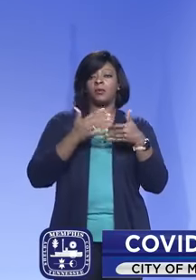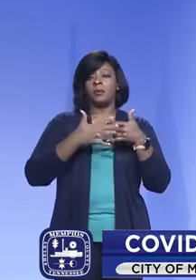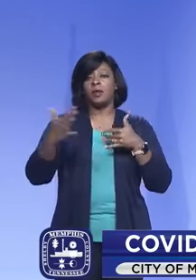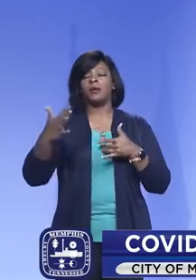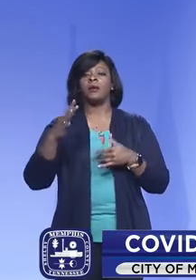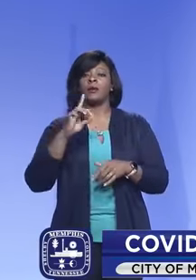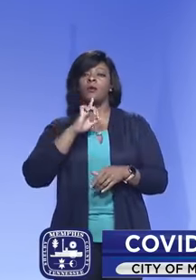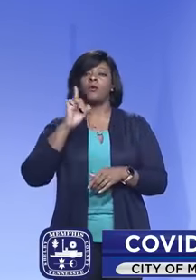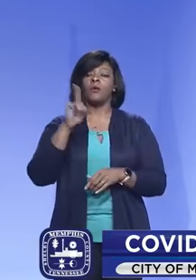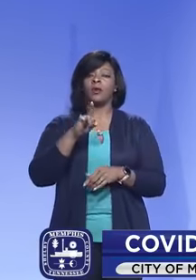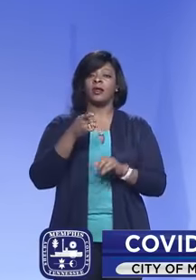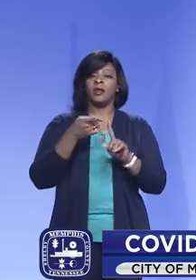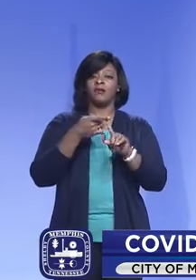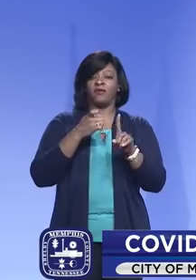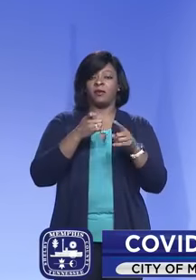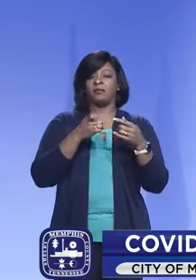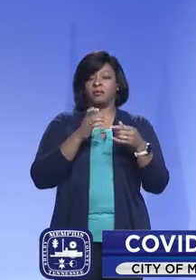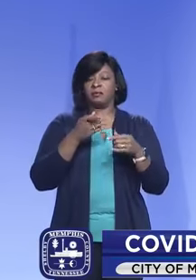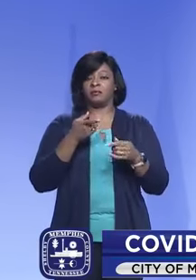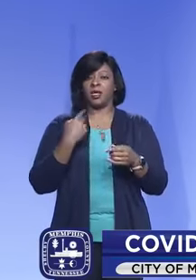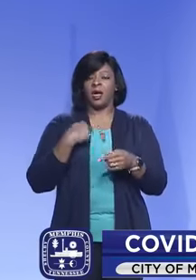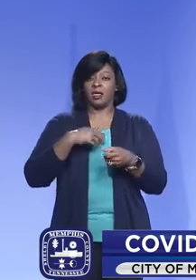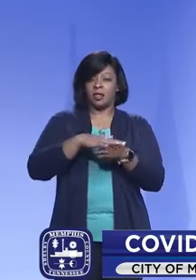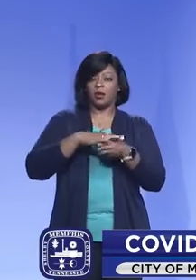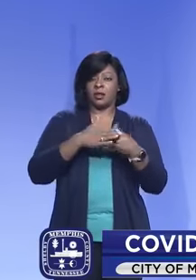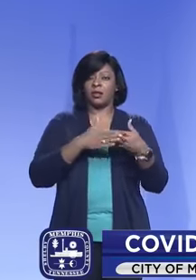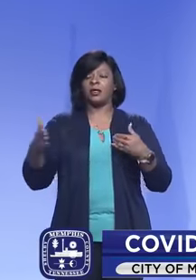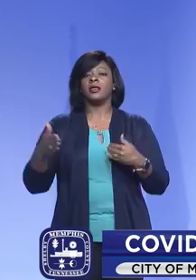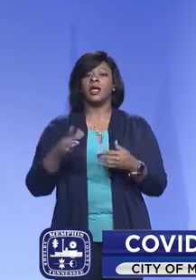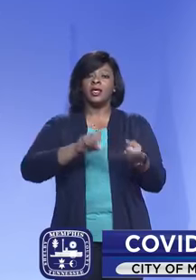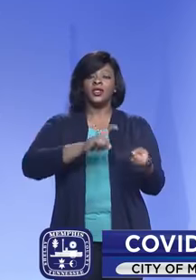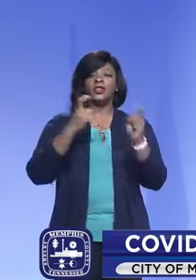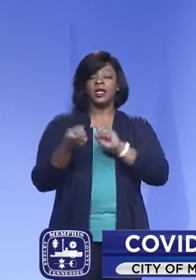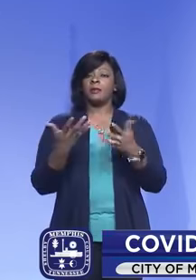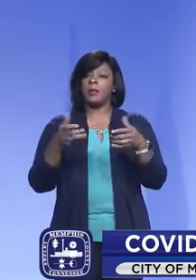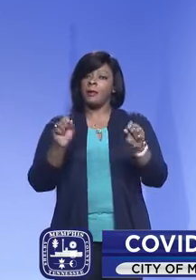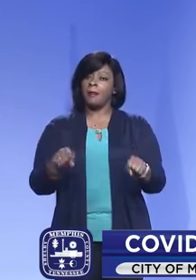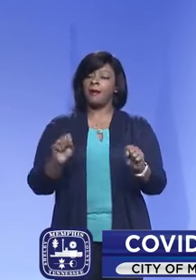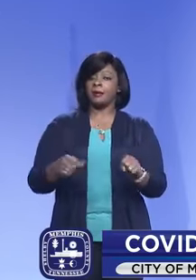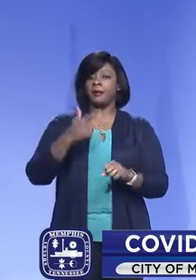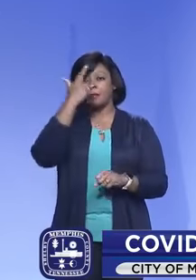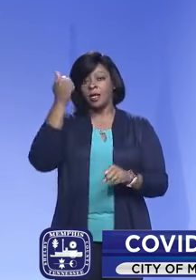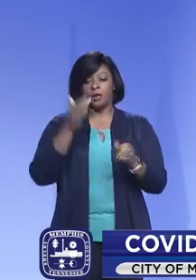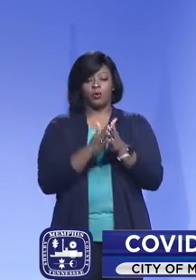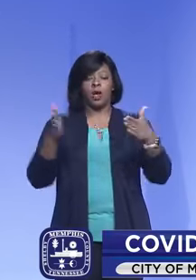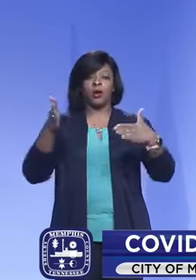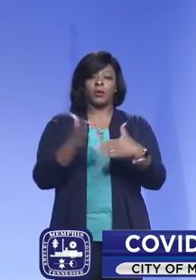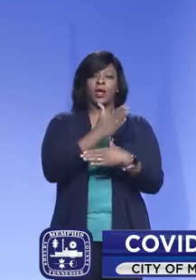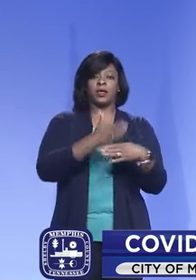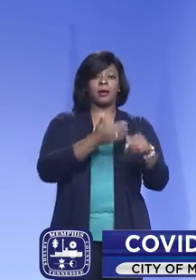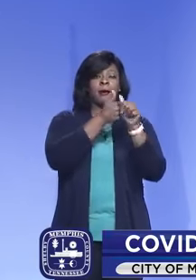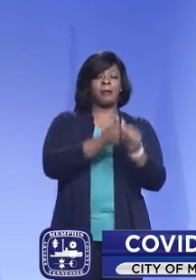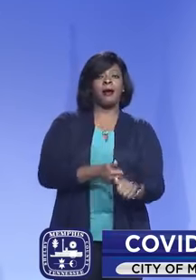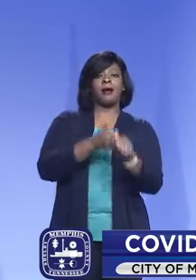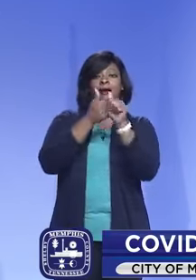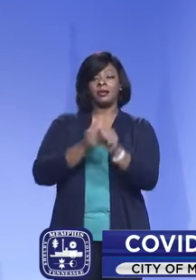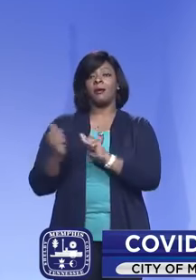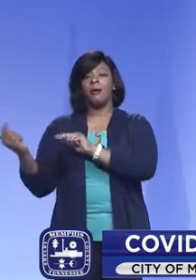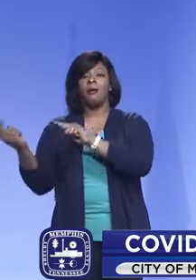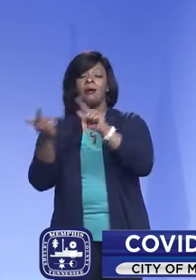directive that will be issued from her office. Now, those changes are only going to be possible because of the broad-ranging compliance that all of you have